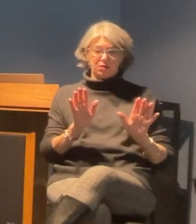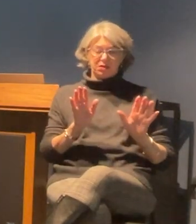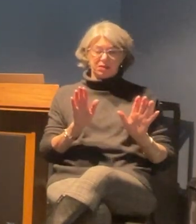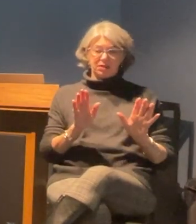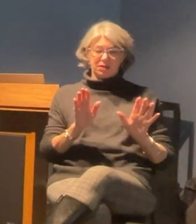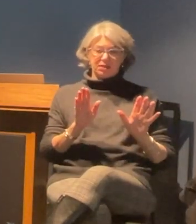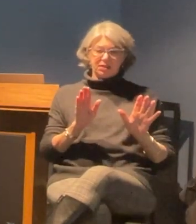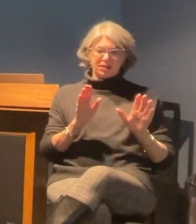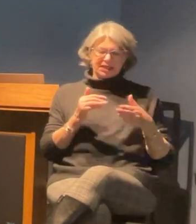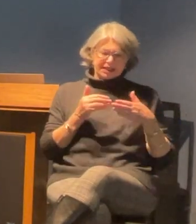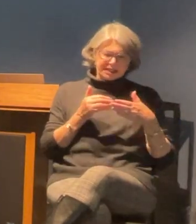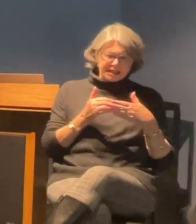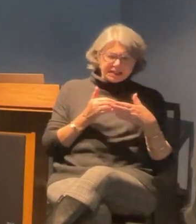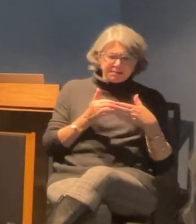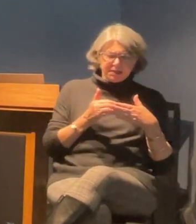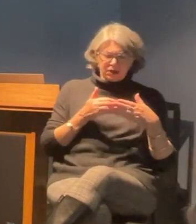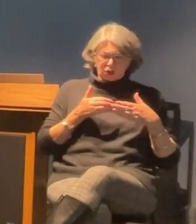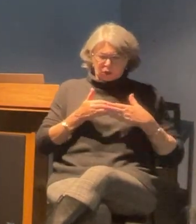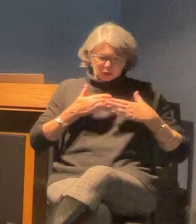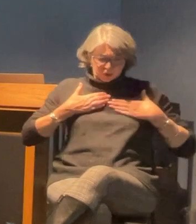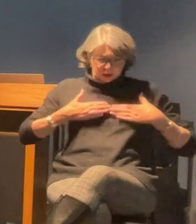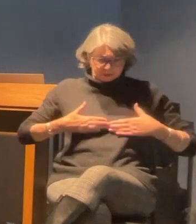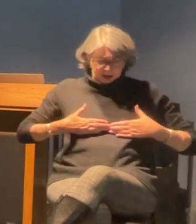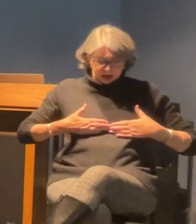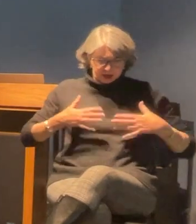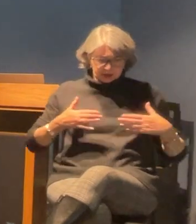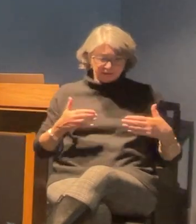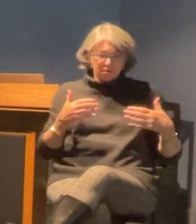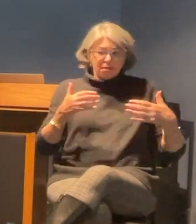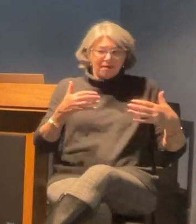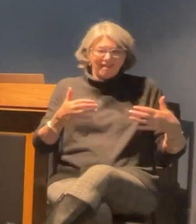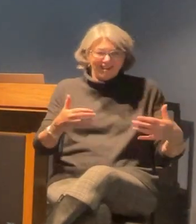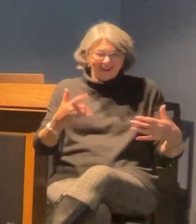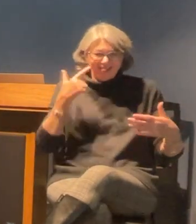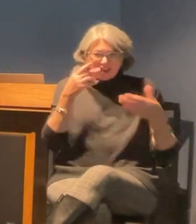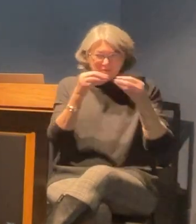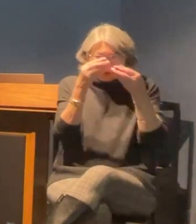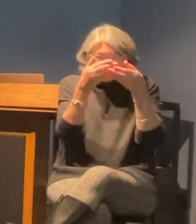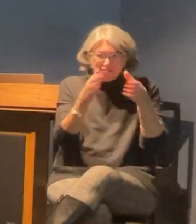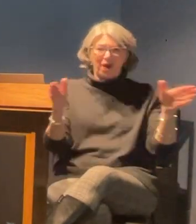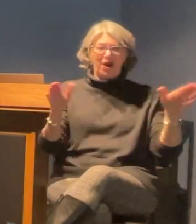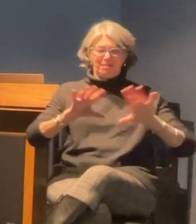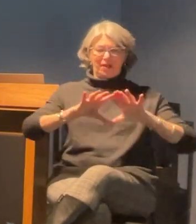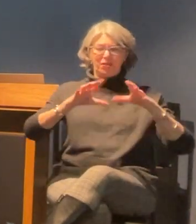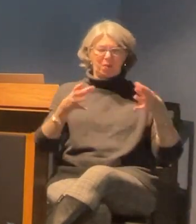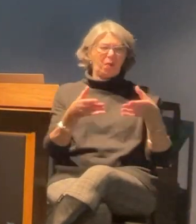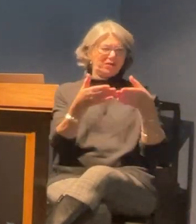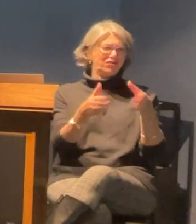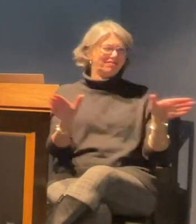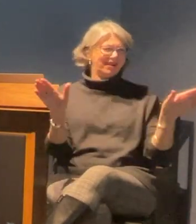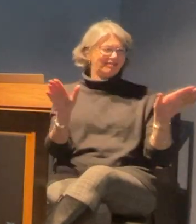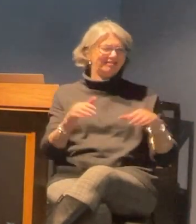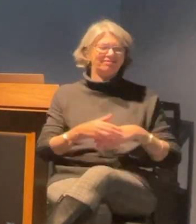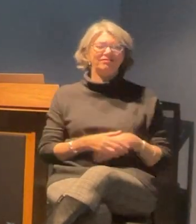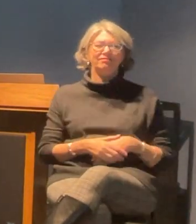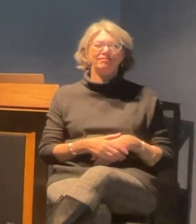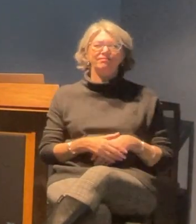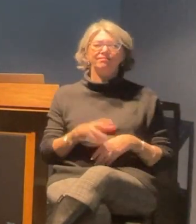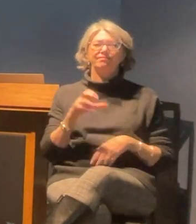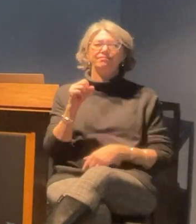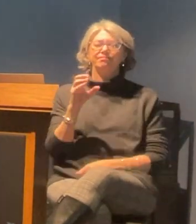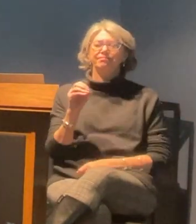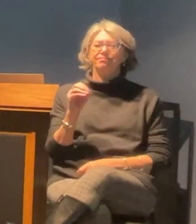the intimate, the things that are close to our body, to thinking a little bit broader about the world more generally.